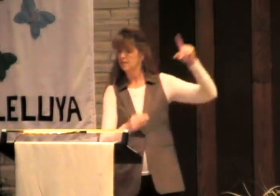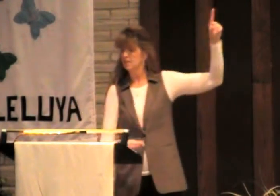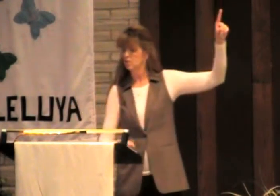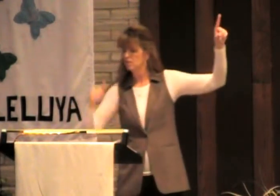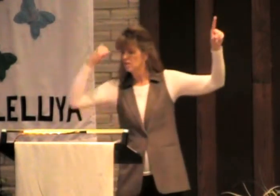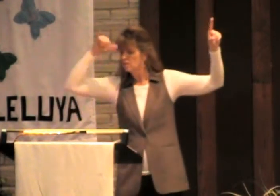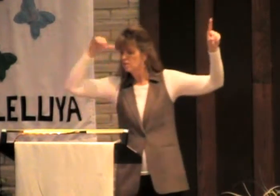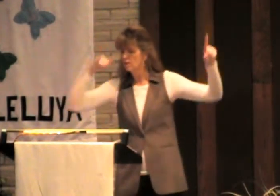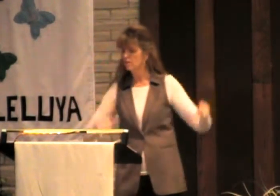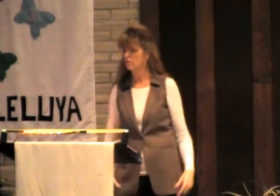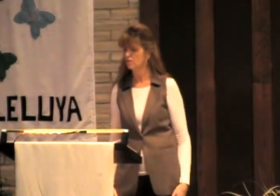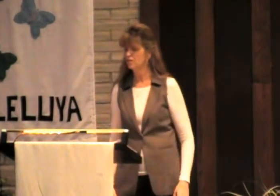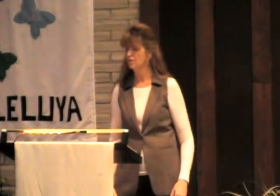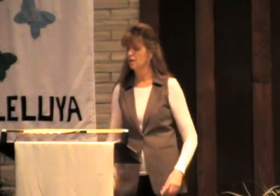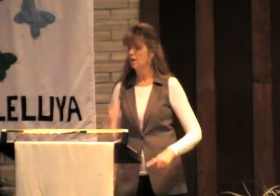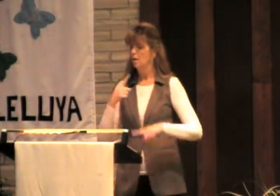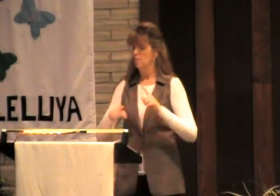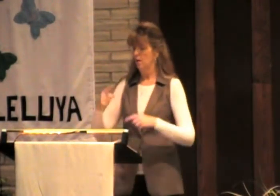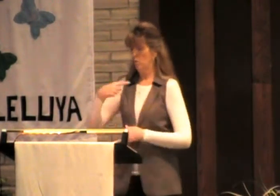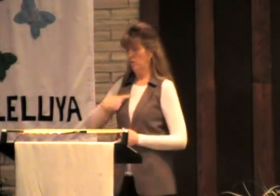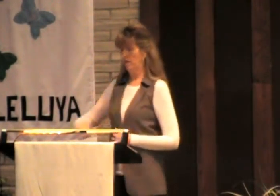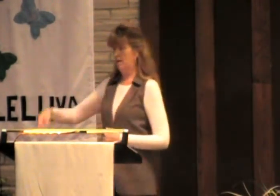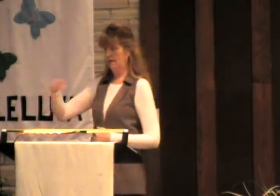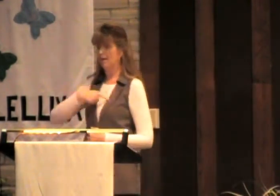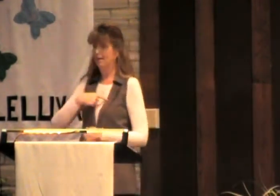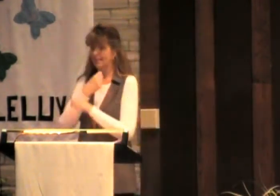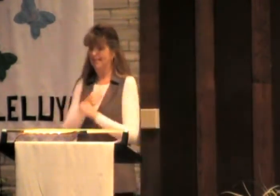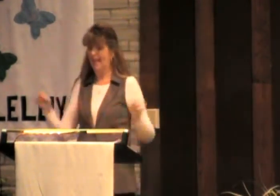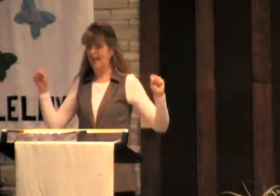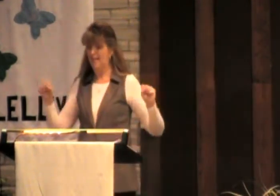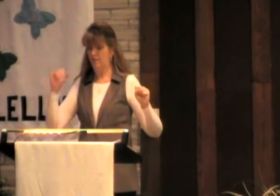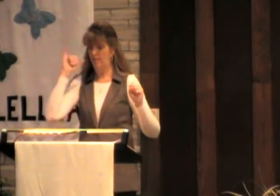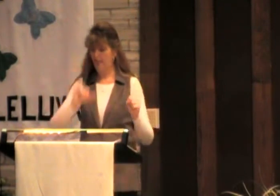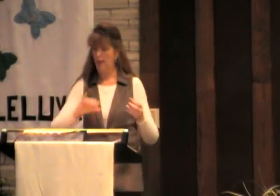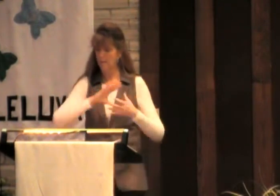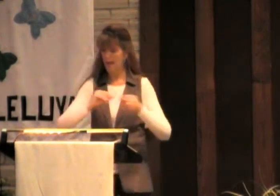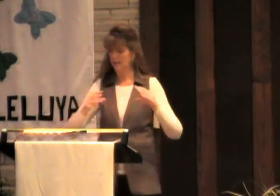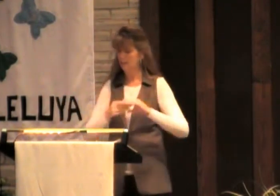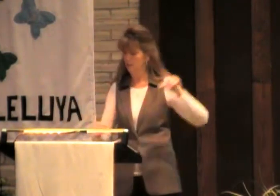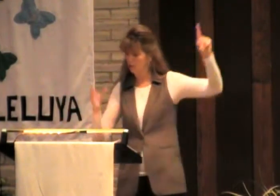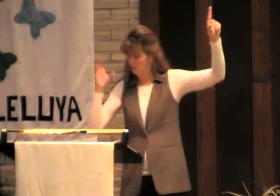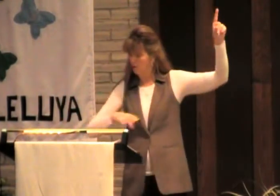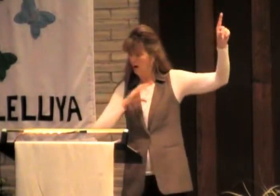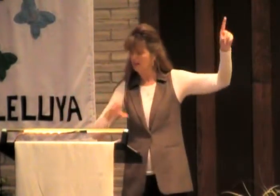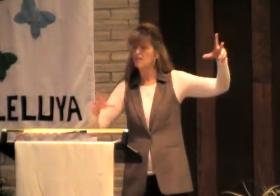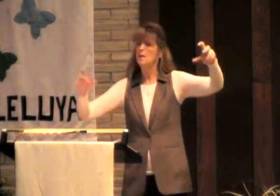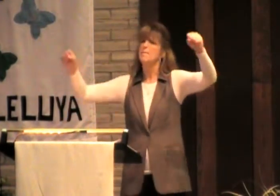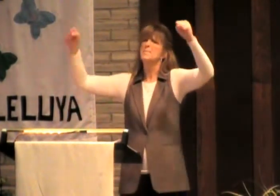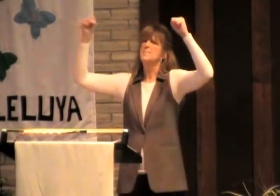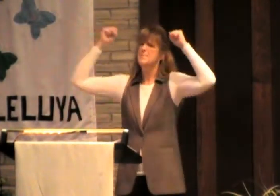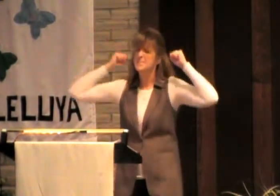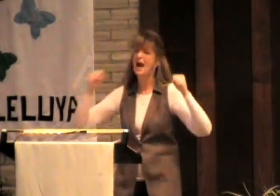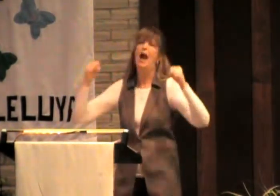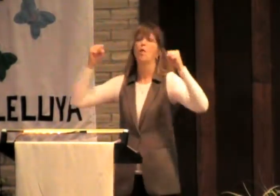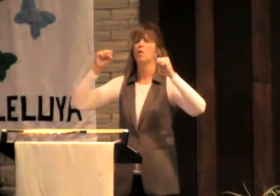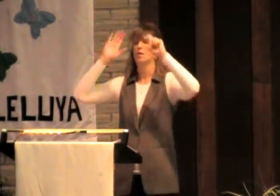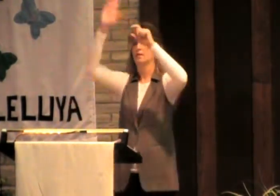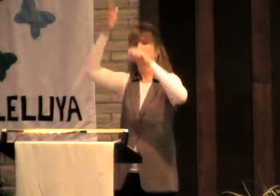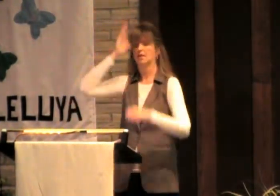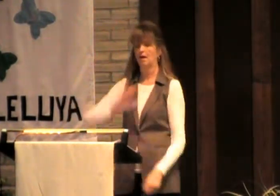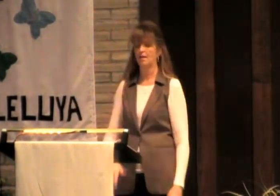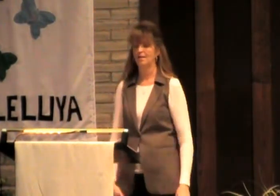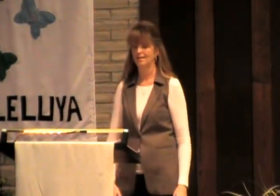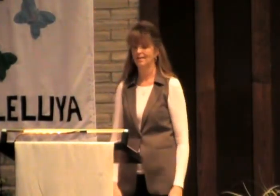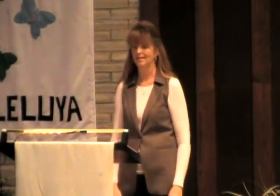is foolishness to those who are perishing, but to us who are believing or who are being saved, it is the power of God.